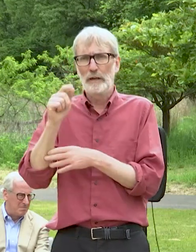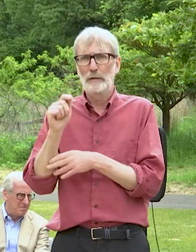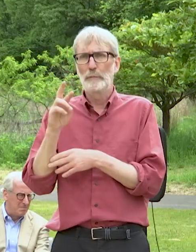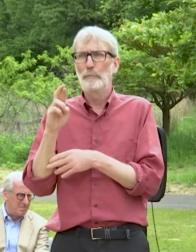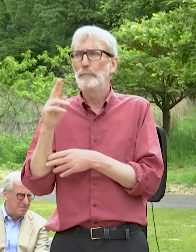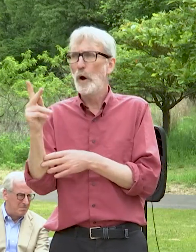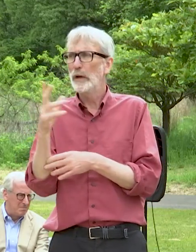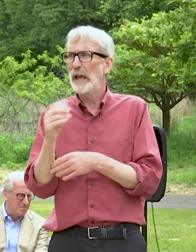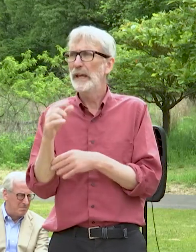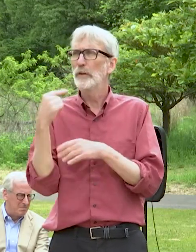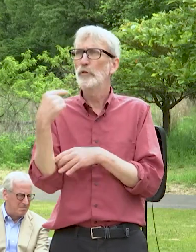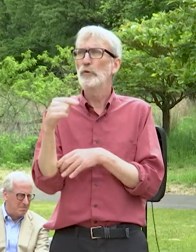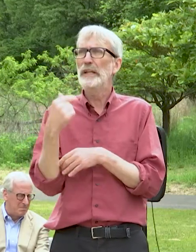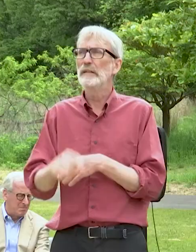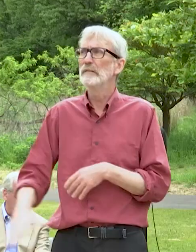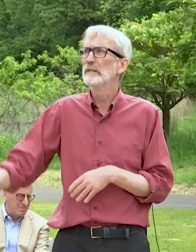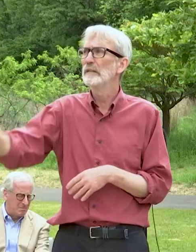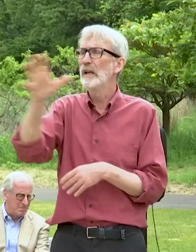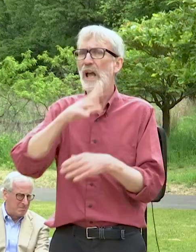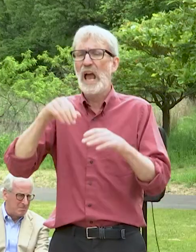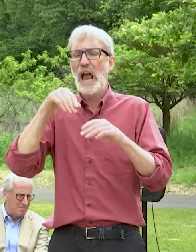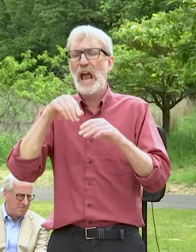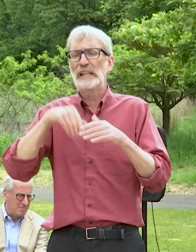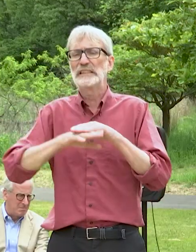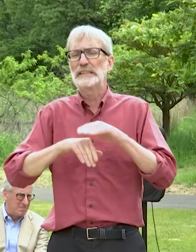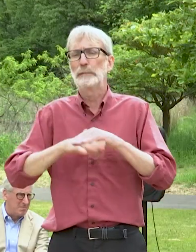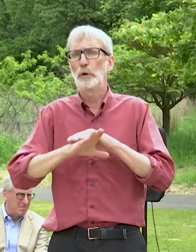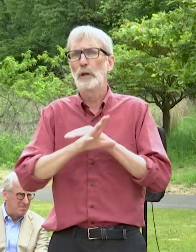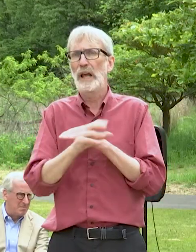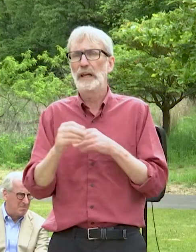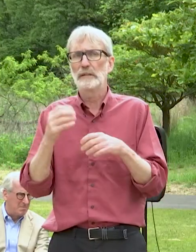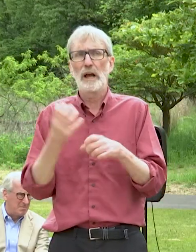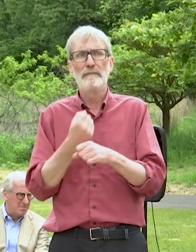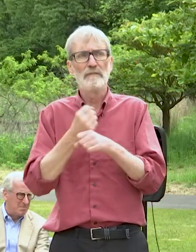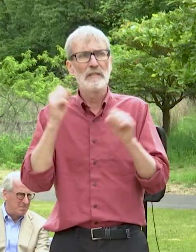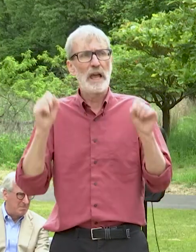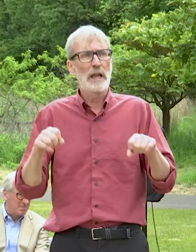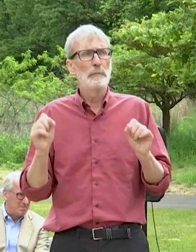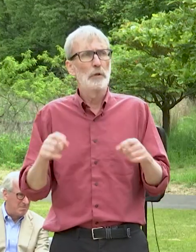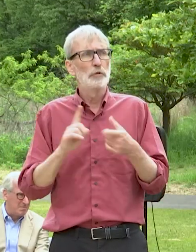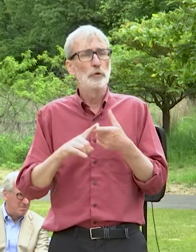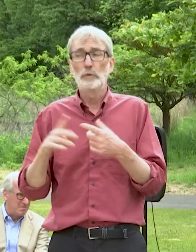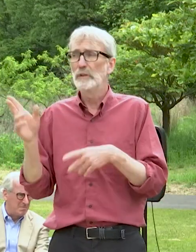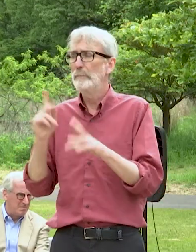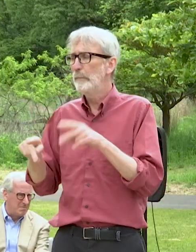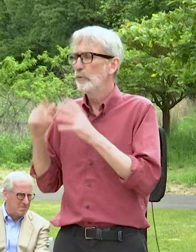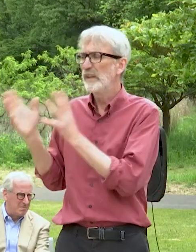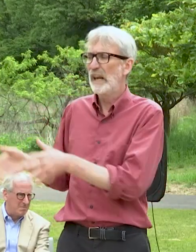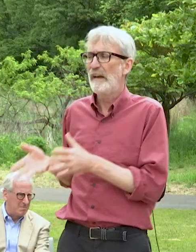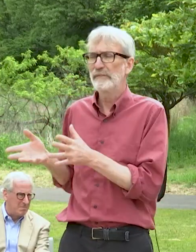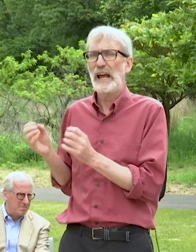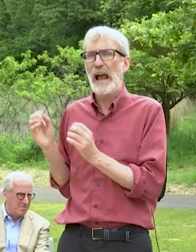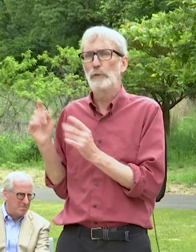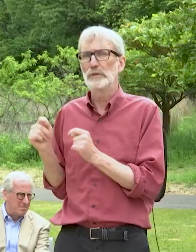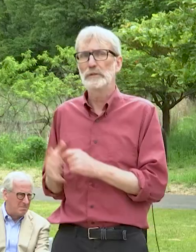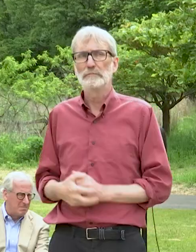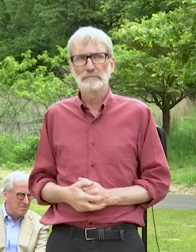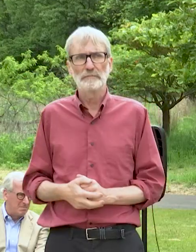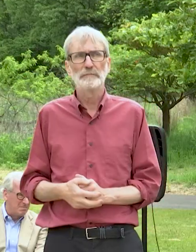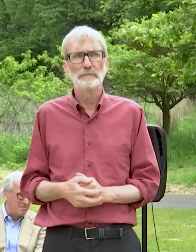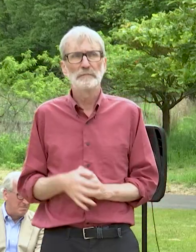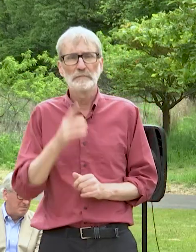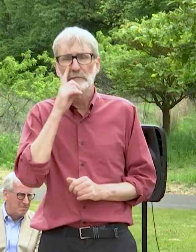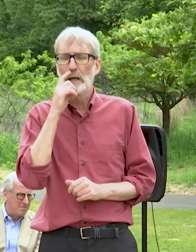green spaces accessible and available to those who have been left out or left behind. This is really